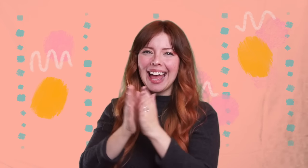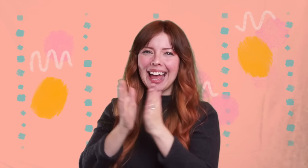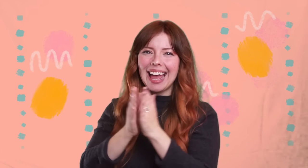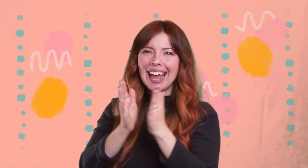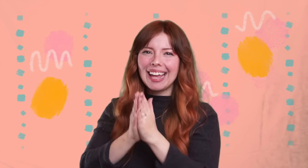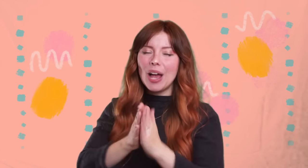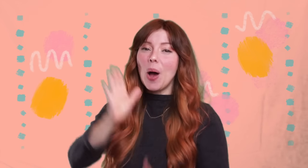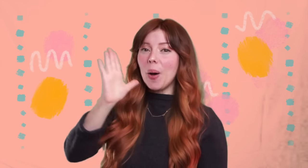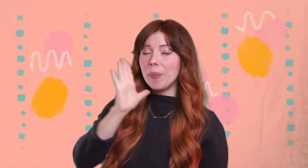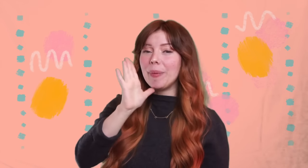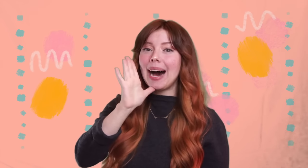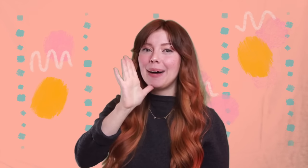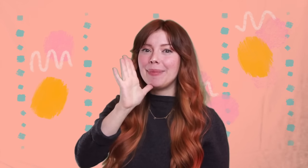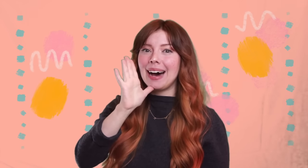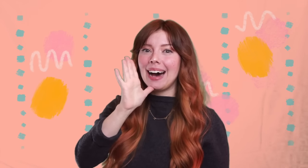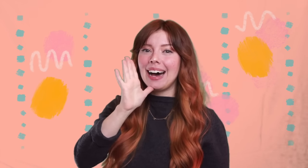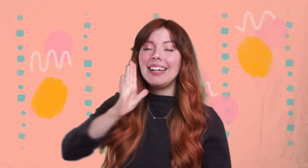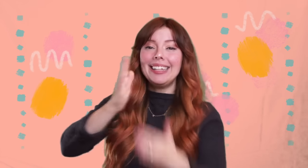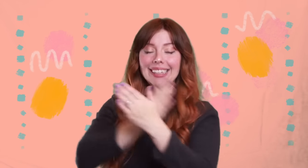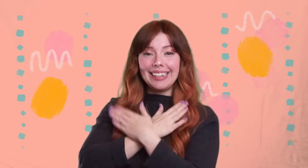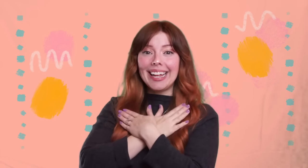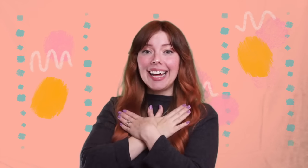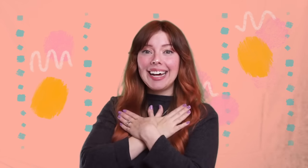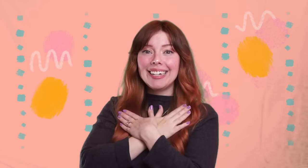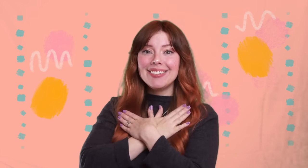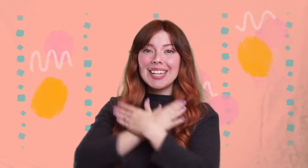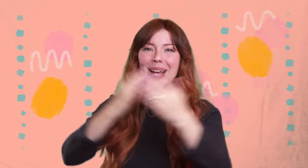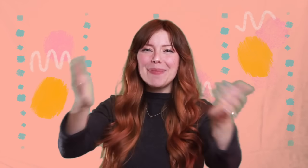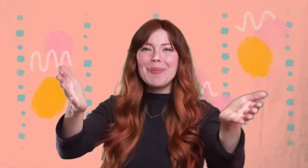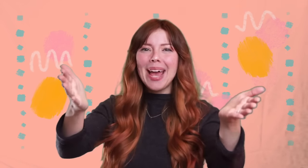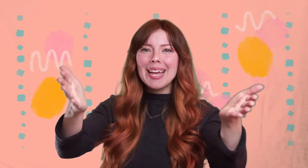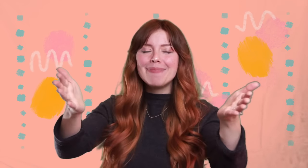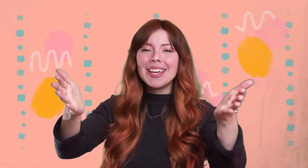Yay! Mama loves Bibi!